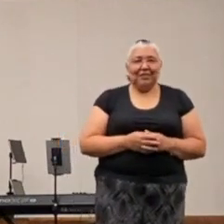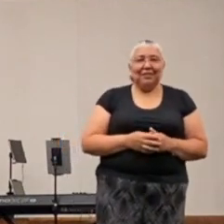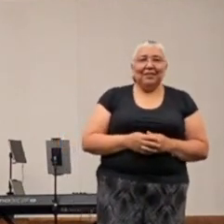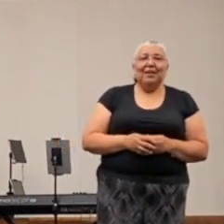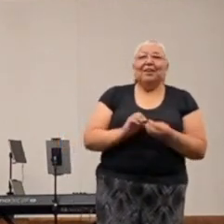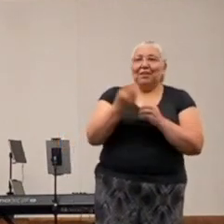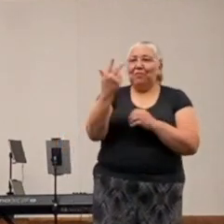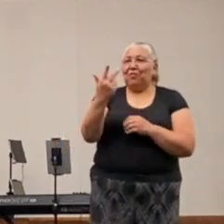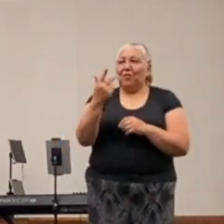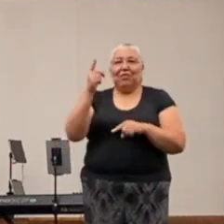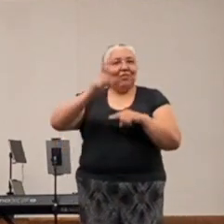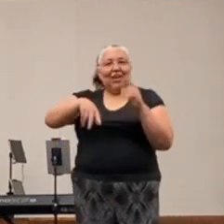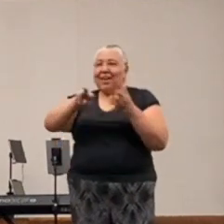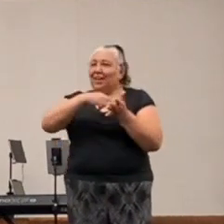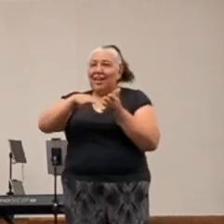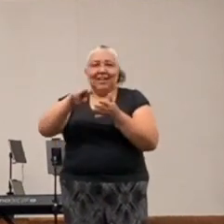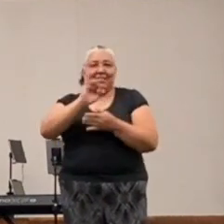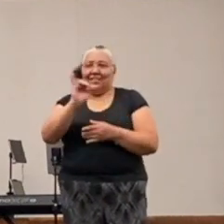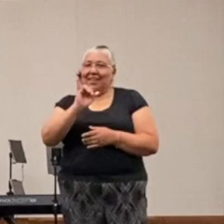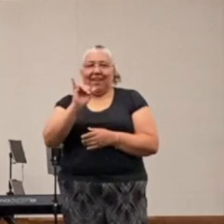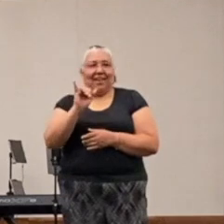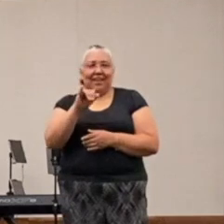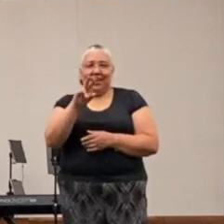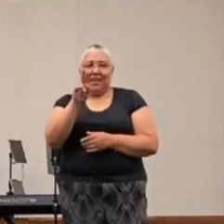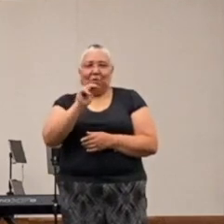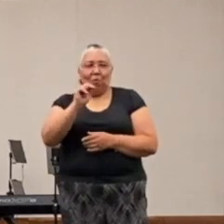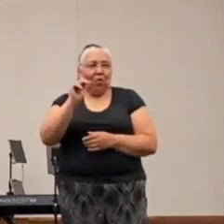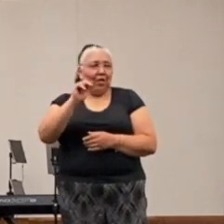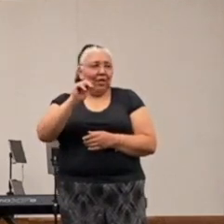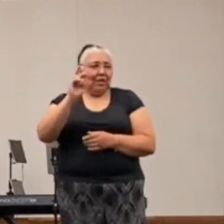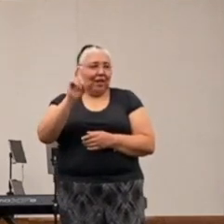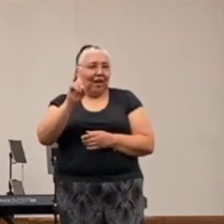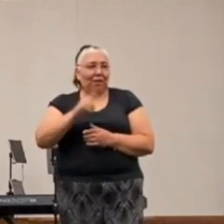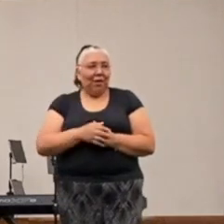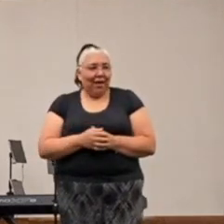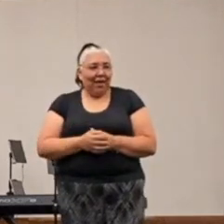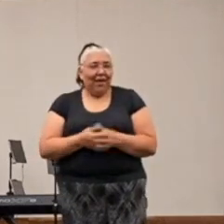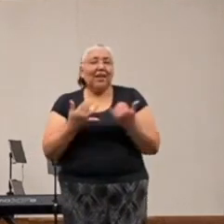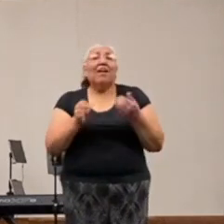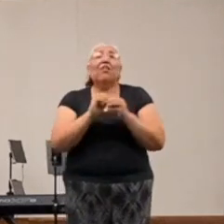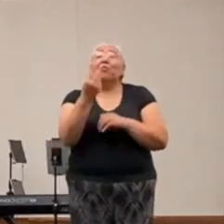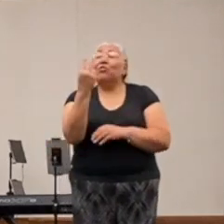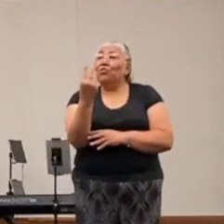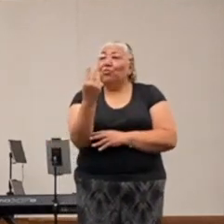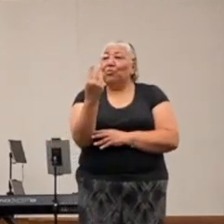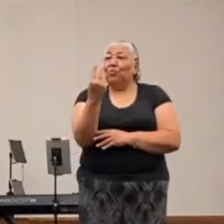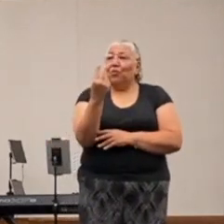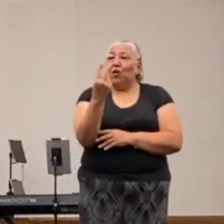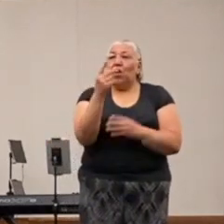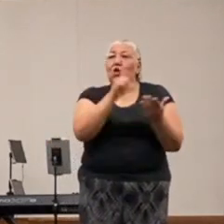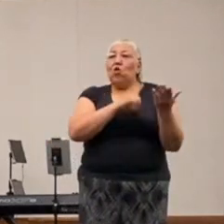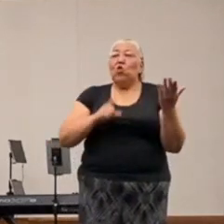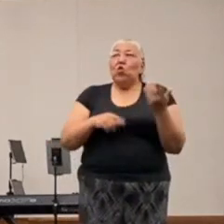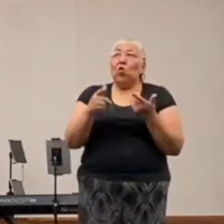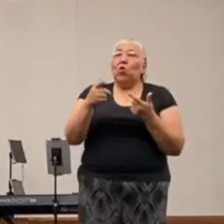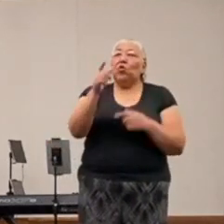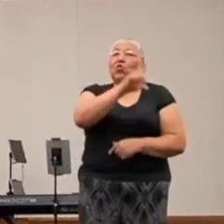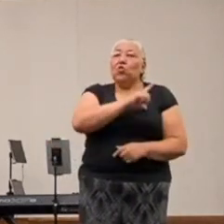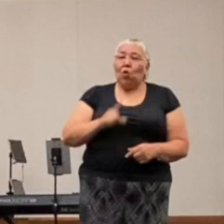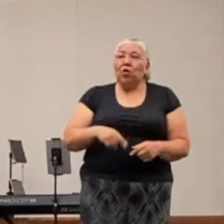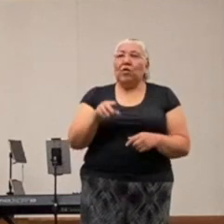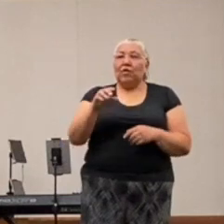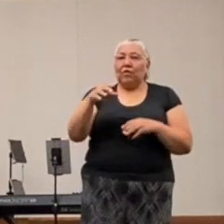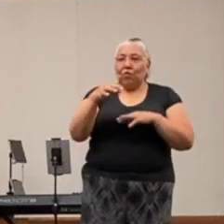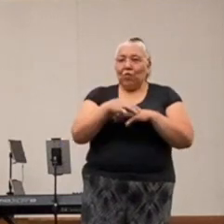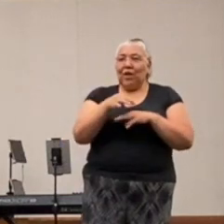Number three, you can't dance like Napoleon Dynamite. Number 2, Lord of the Rings figurines,